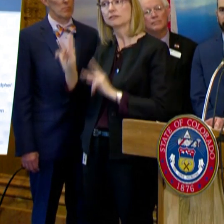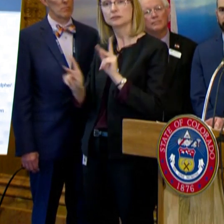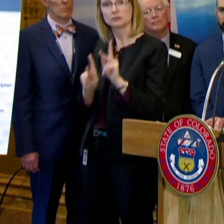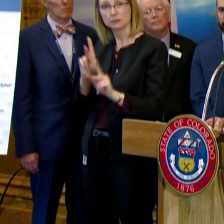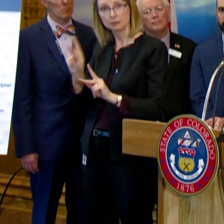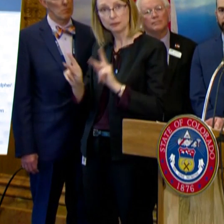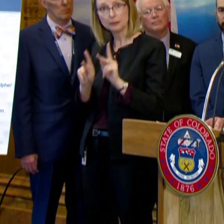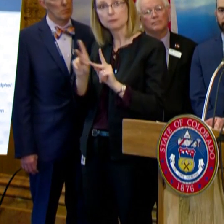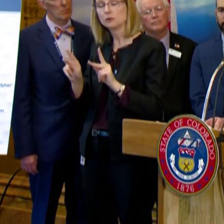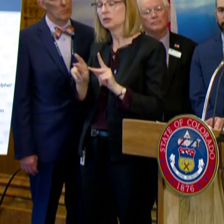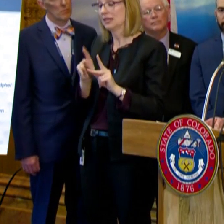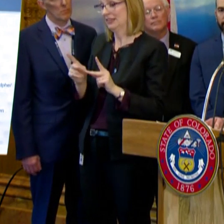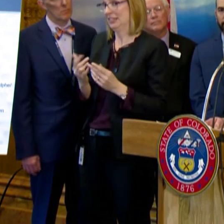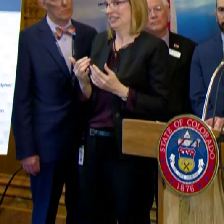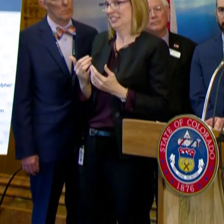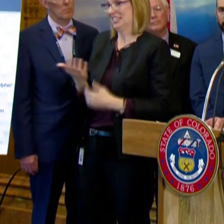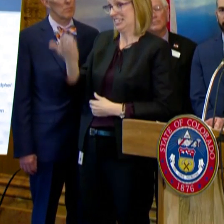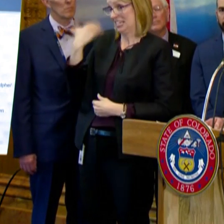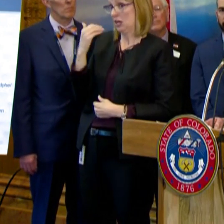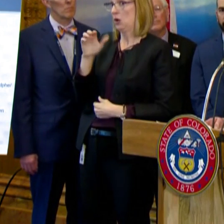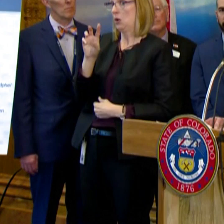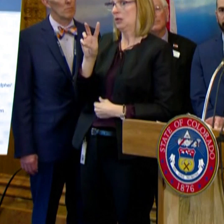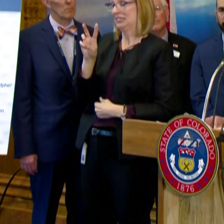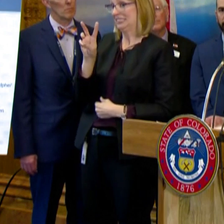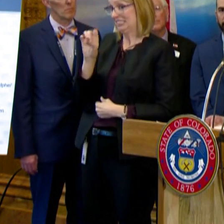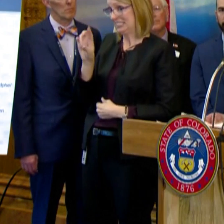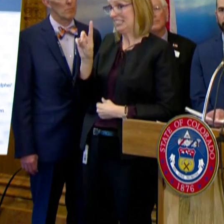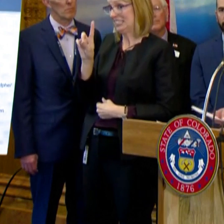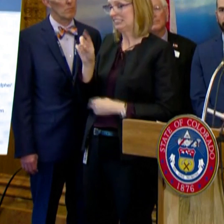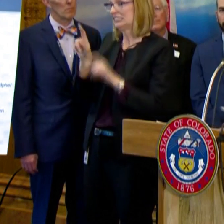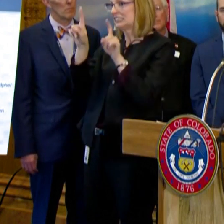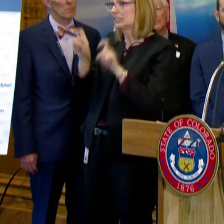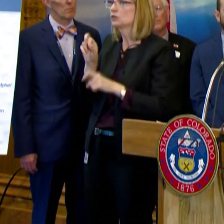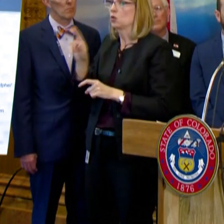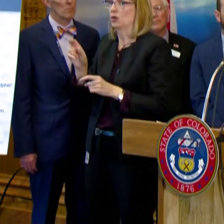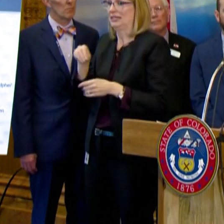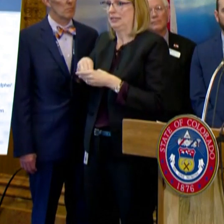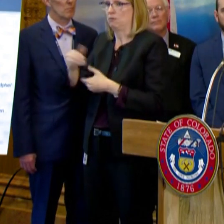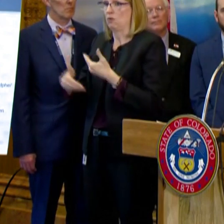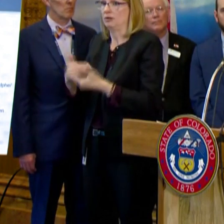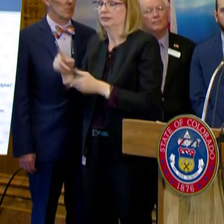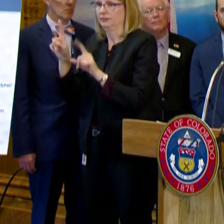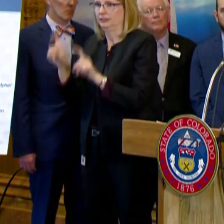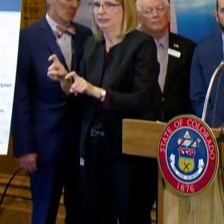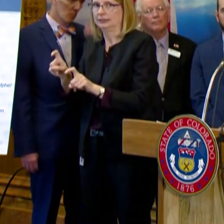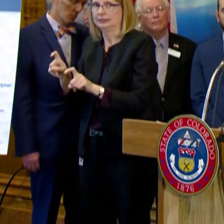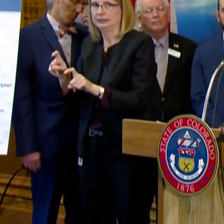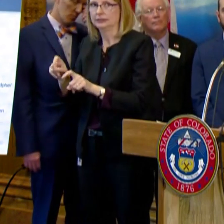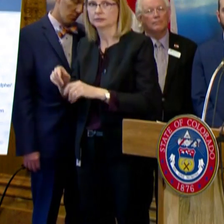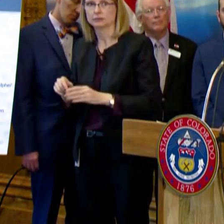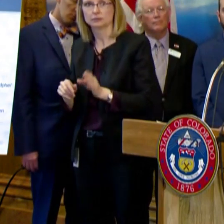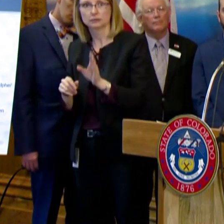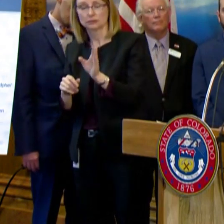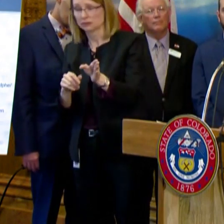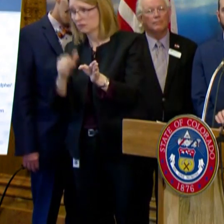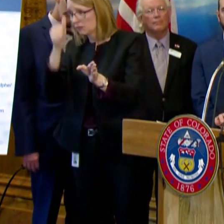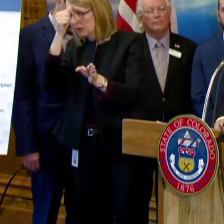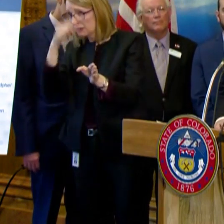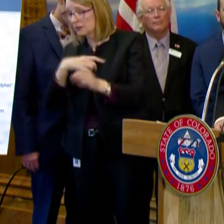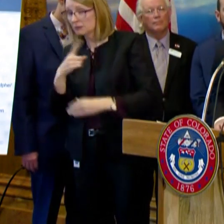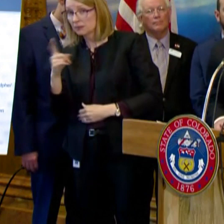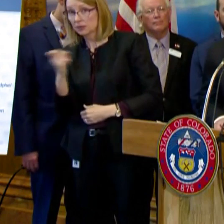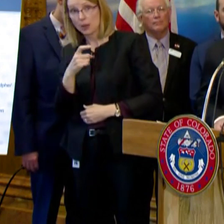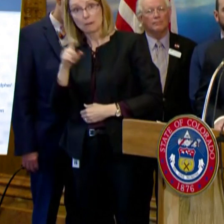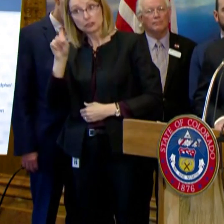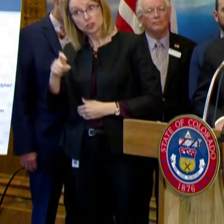that have been or are being tested. 8 of those are pending right now. Should the capacity be larger now that we have